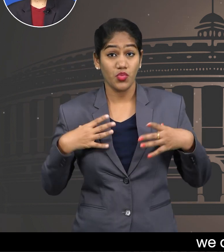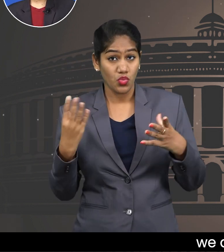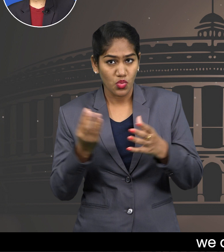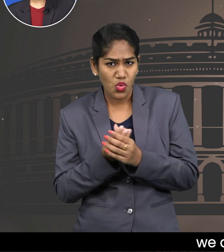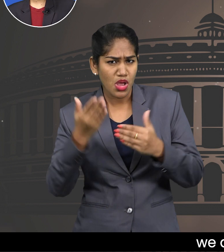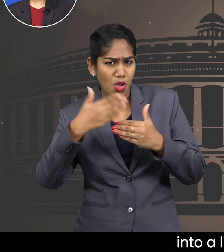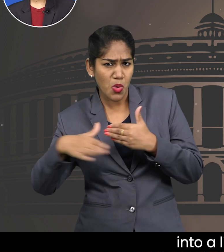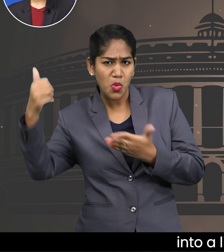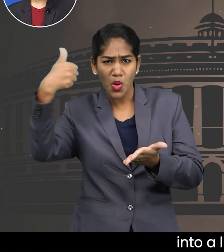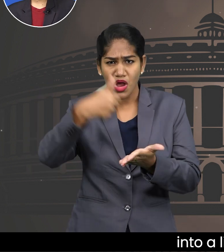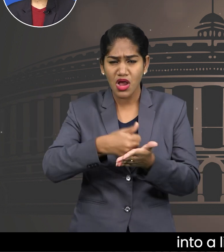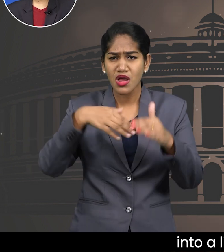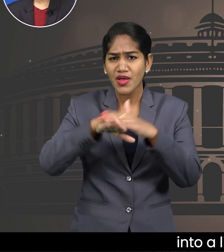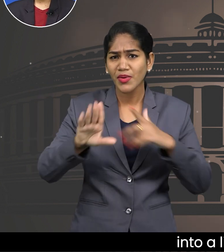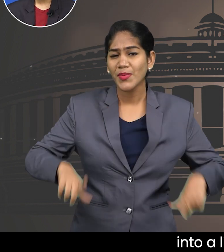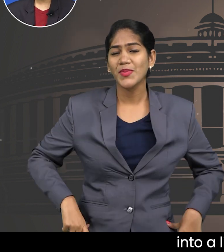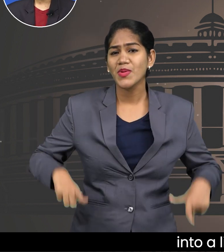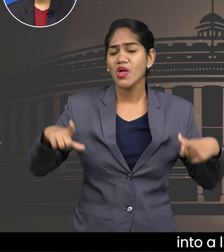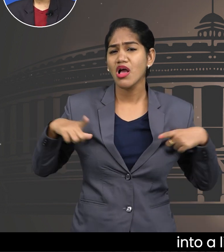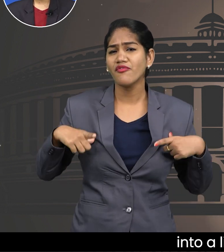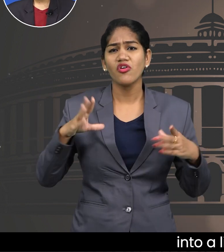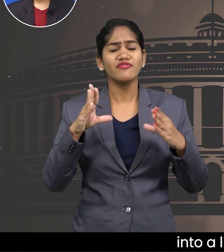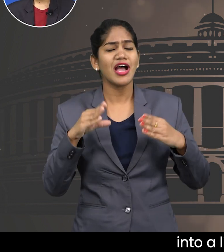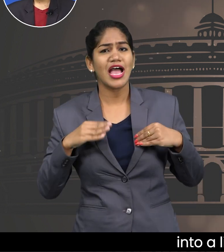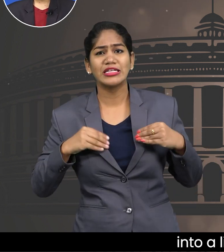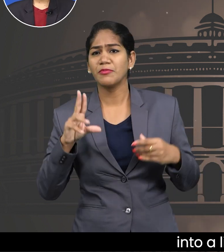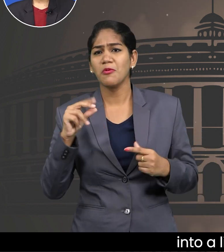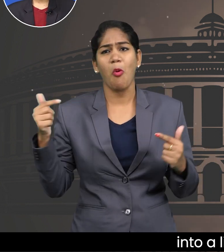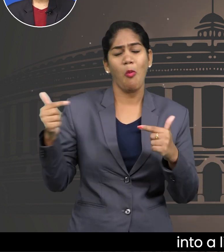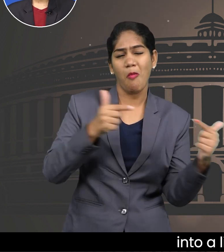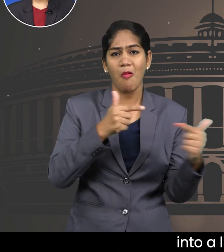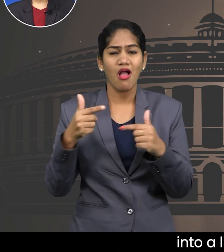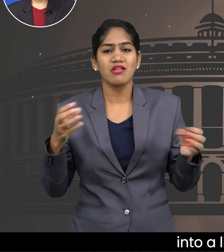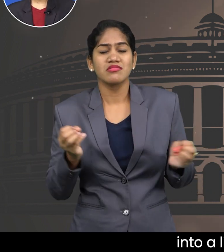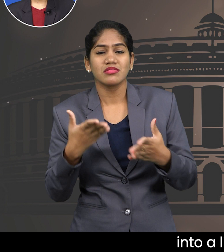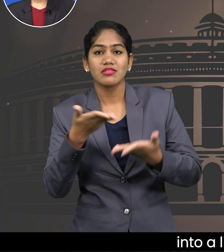we are going to enter into a life of contradictions.